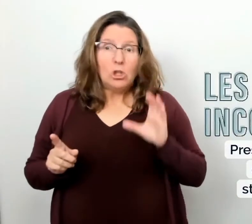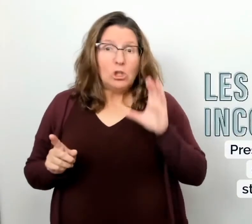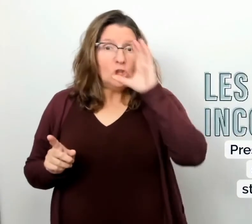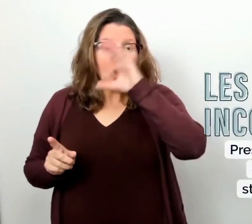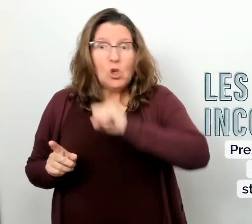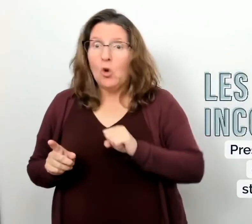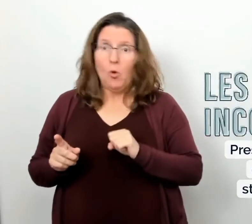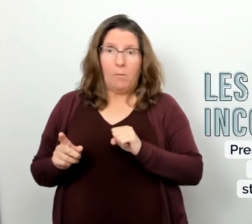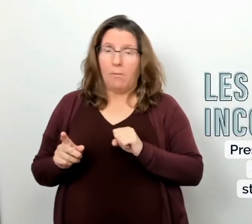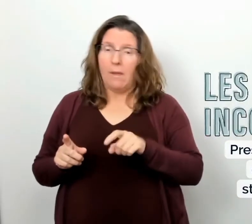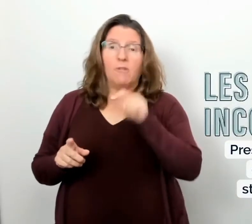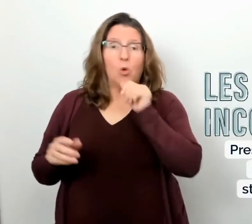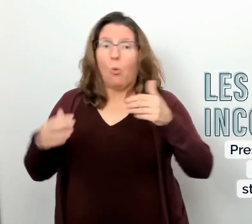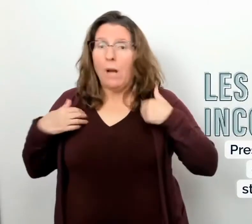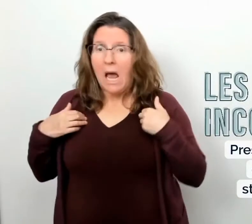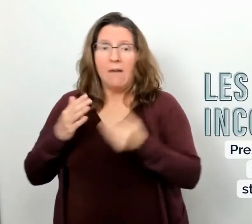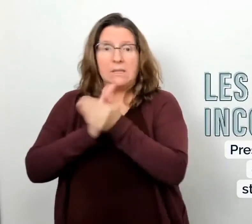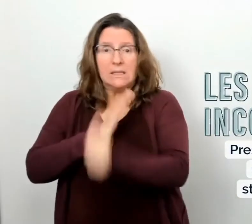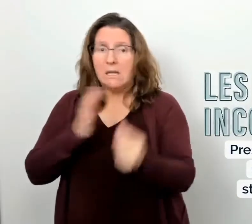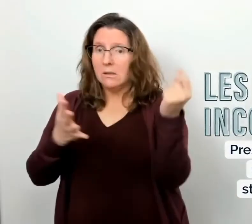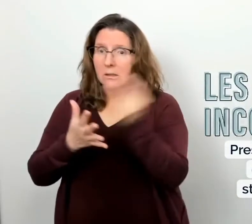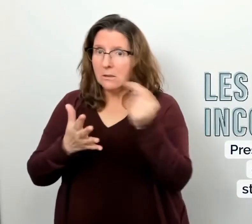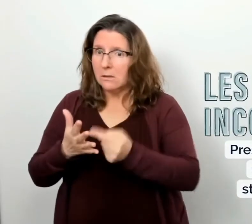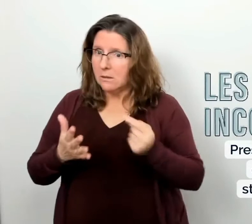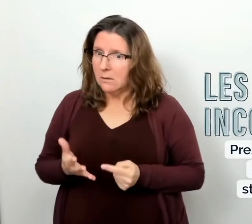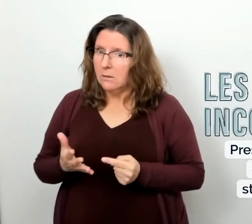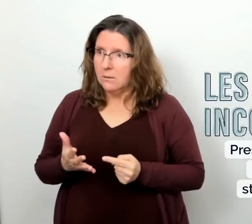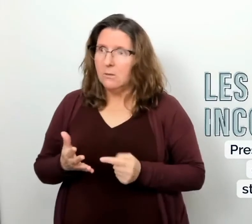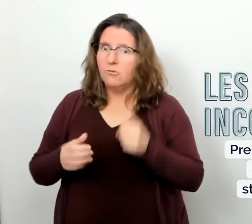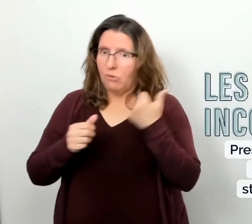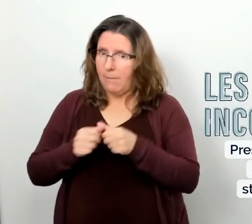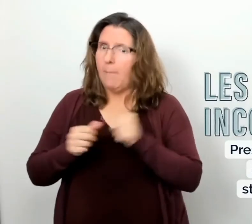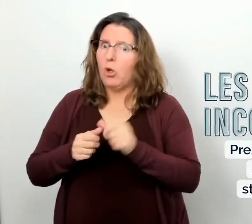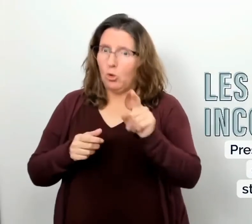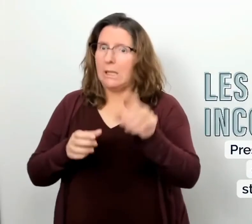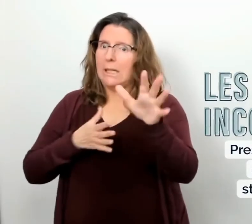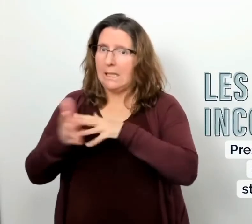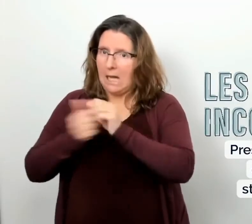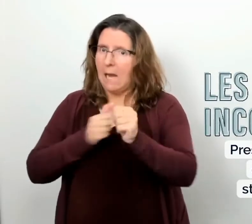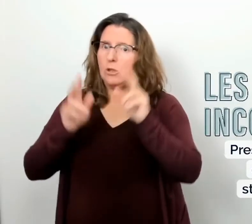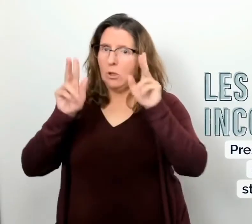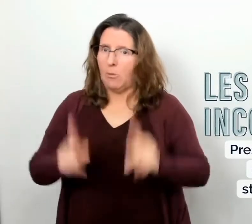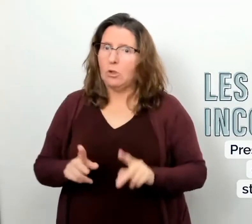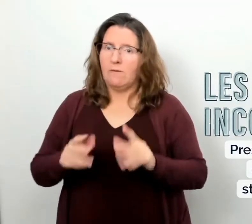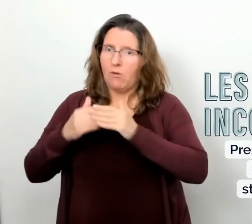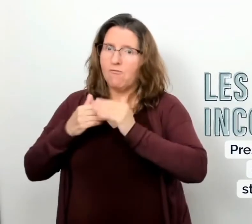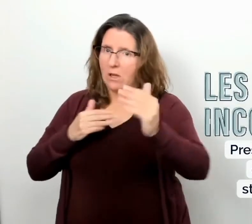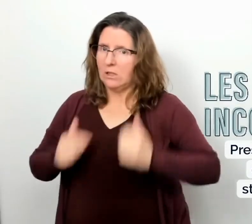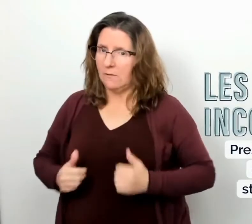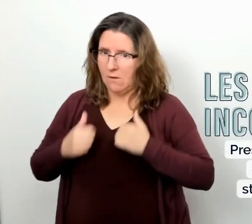As mentioned before, your assumptions and decisions about a student's lack of competence can affect their future growth for